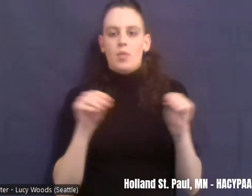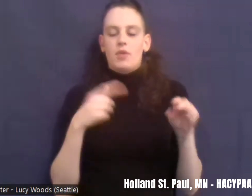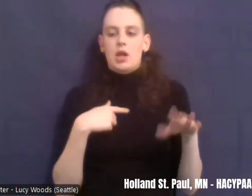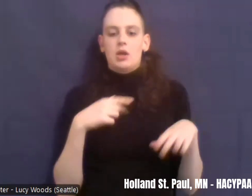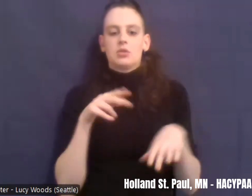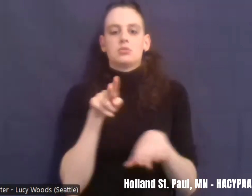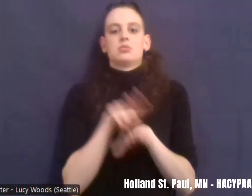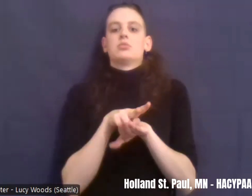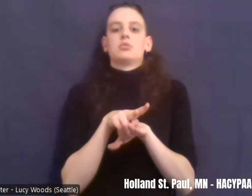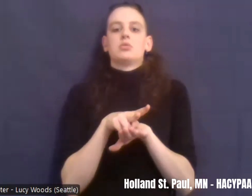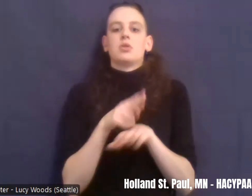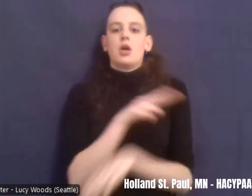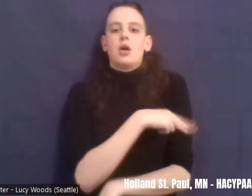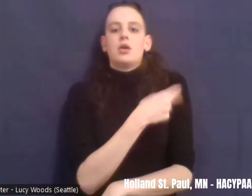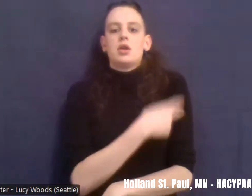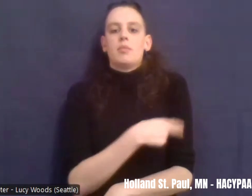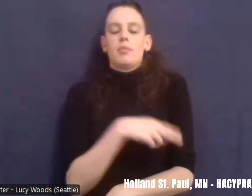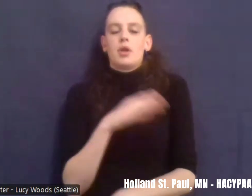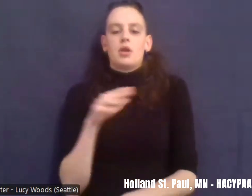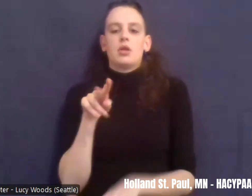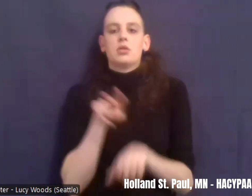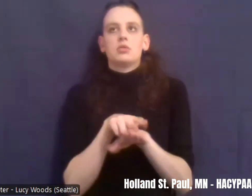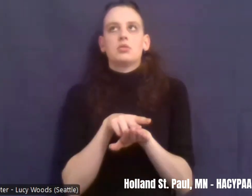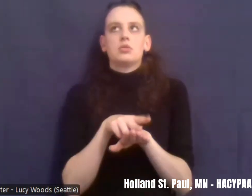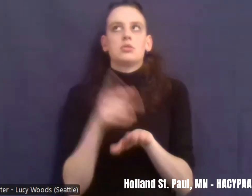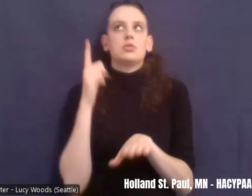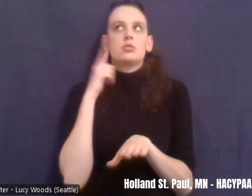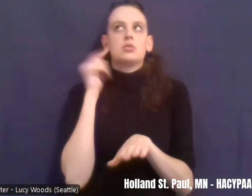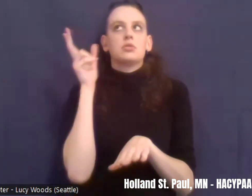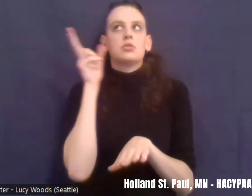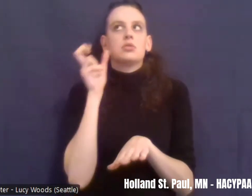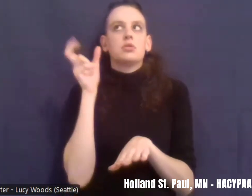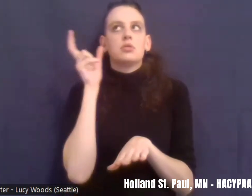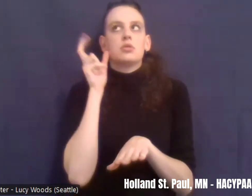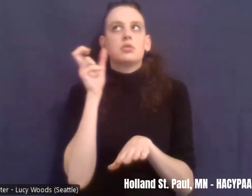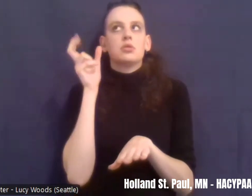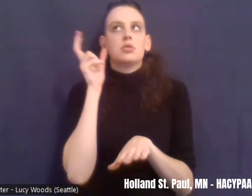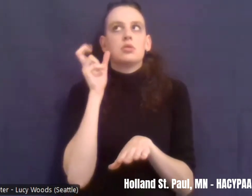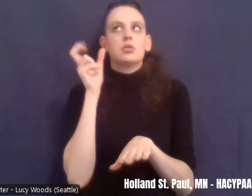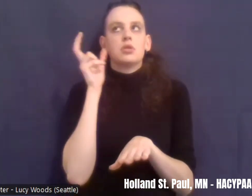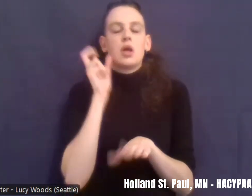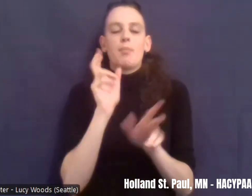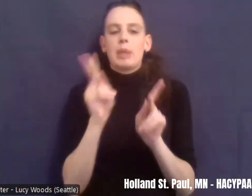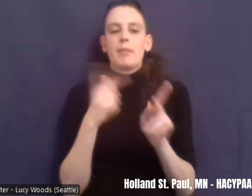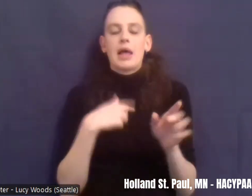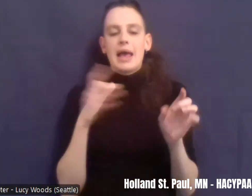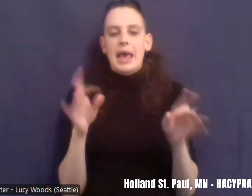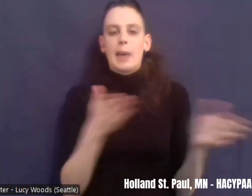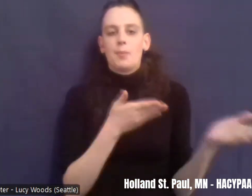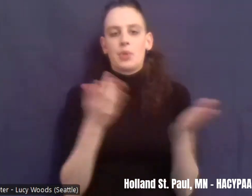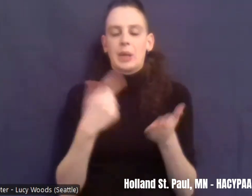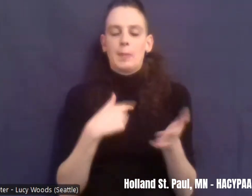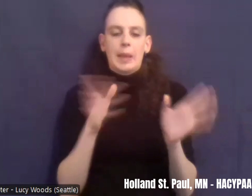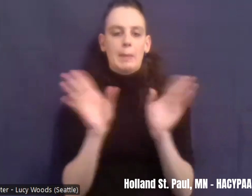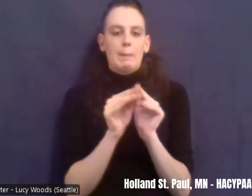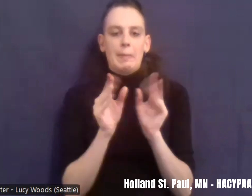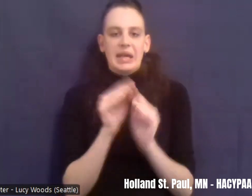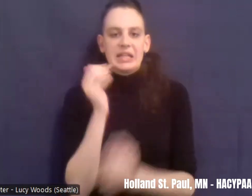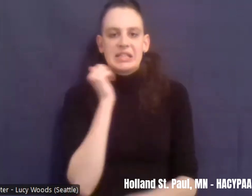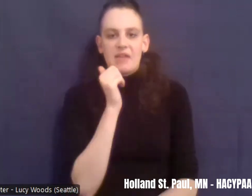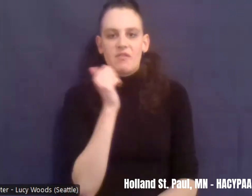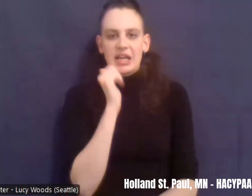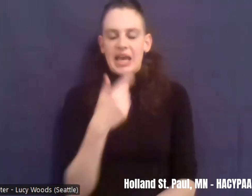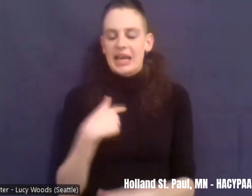bed, like hooked up to machines, like being able to hear that these people I hated were bringing me meetings every day. And I wouldn't be able to tell them to just like go